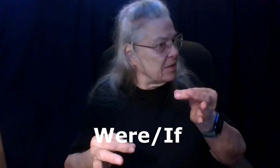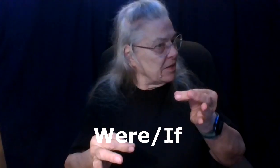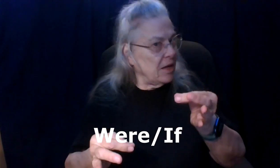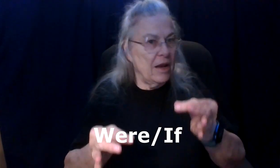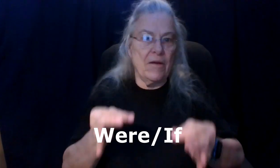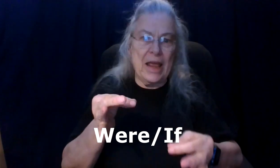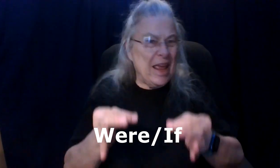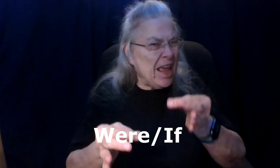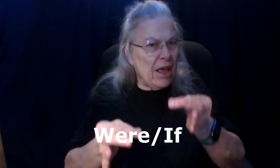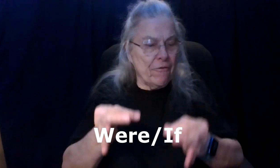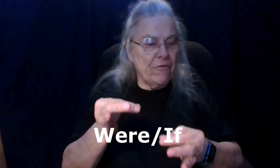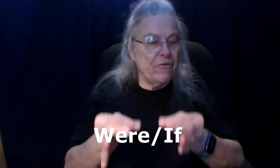here? If.